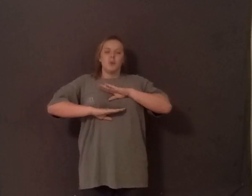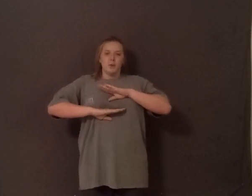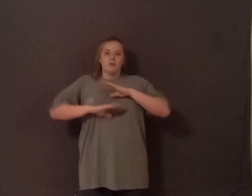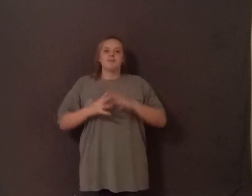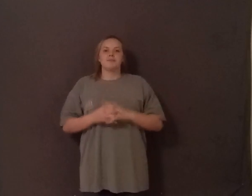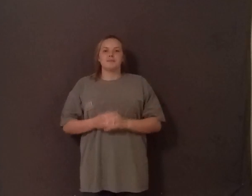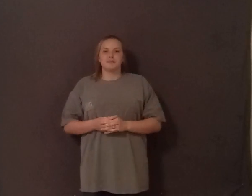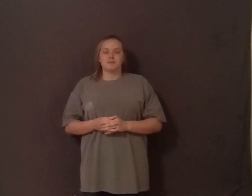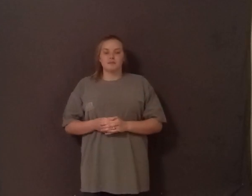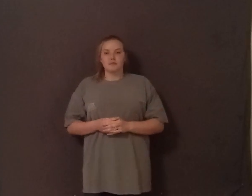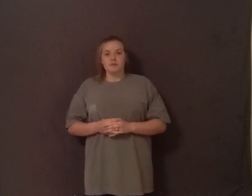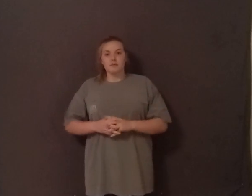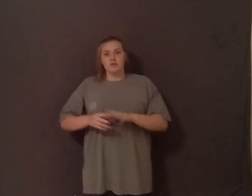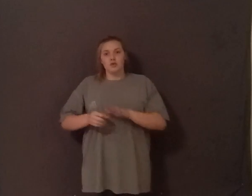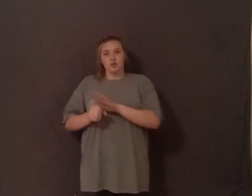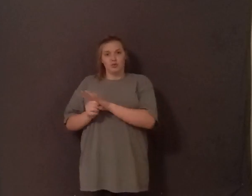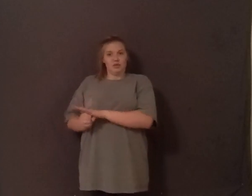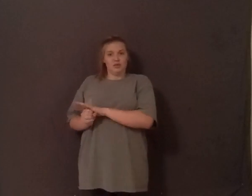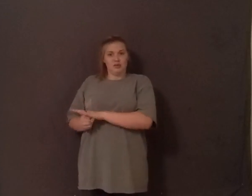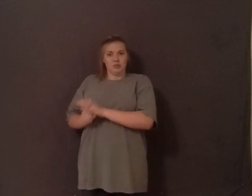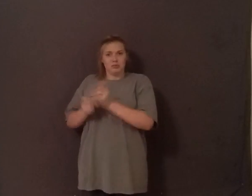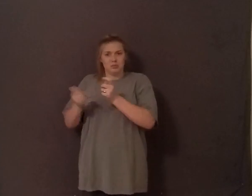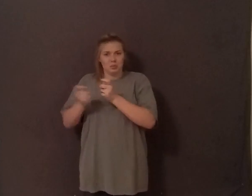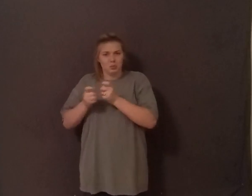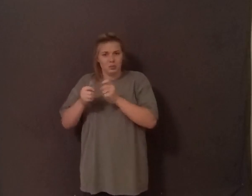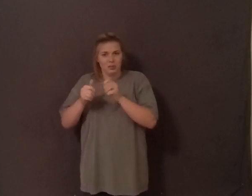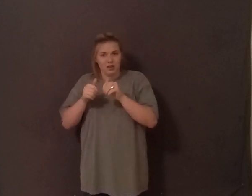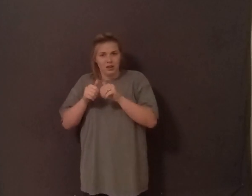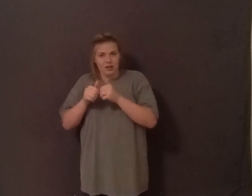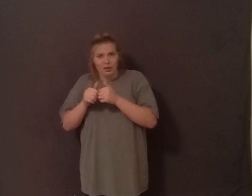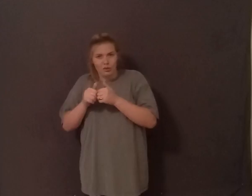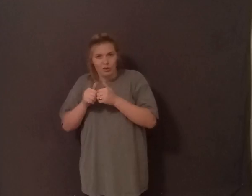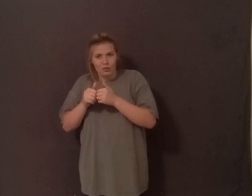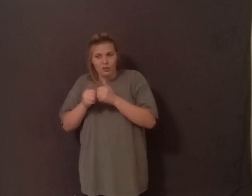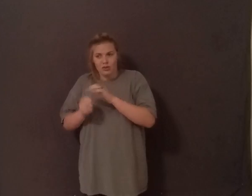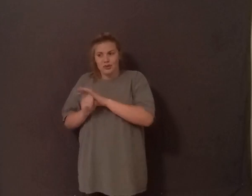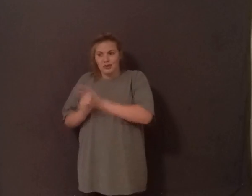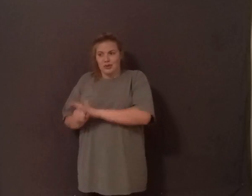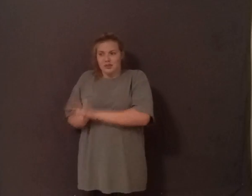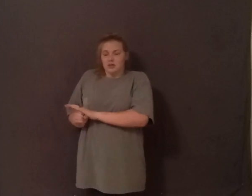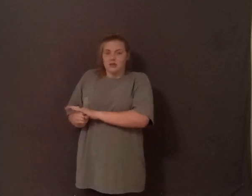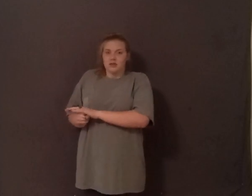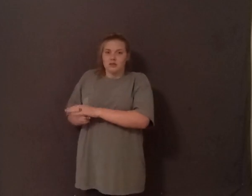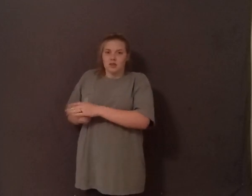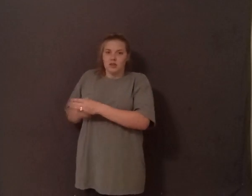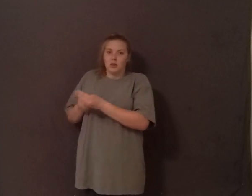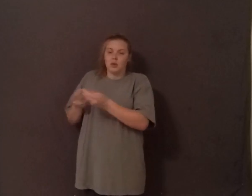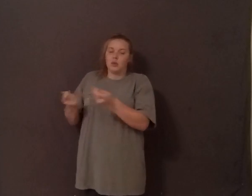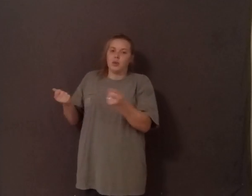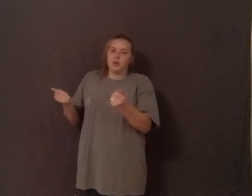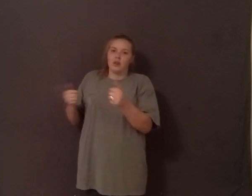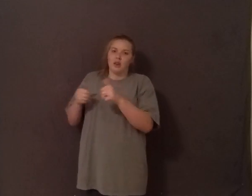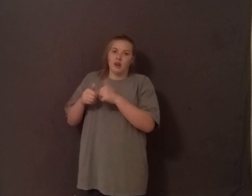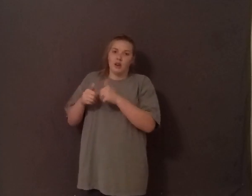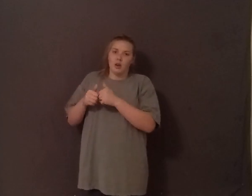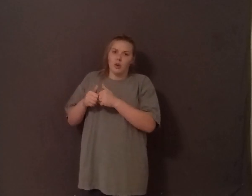so the stress management technique, in order to lose your stress, in order to be free of stress, you first have to understand what's causing your